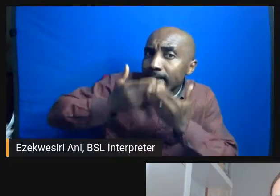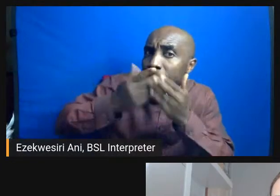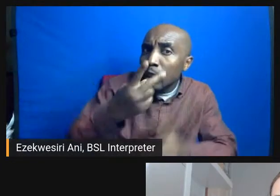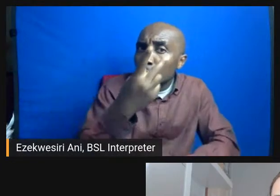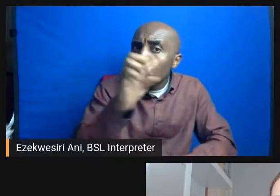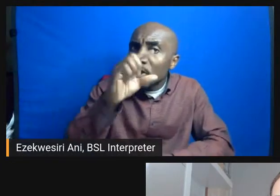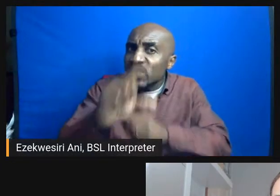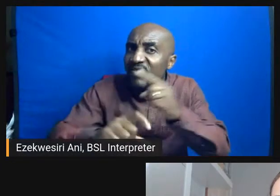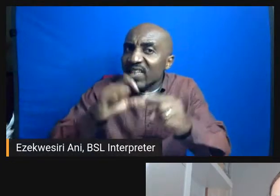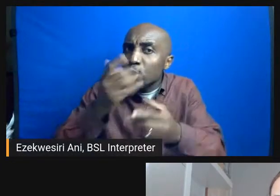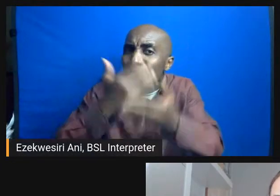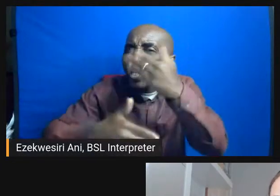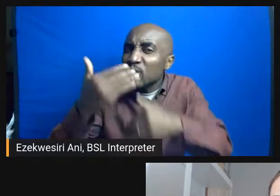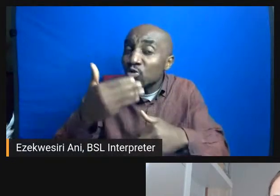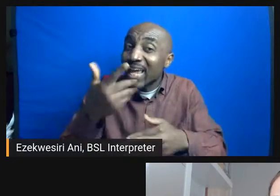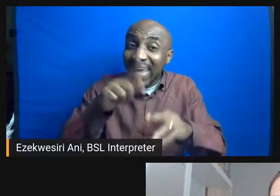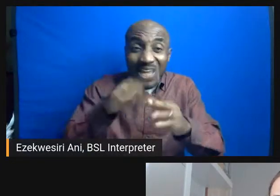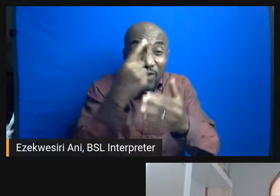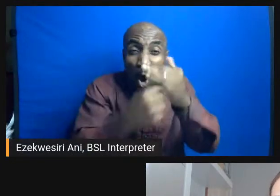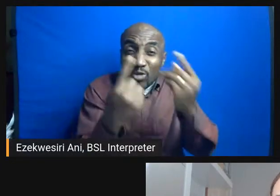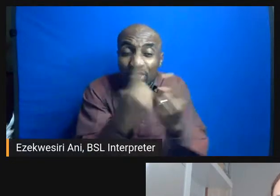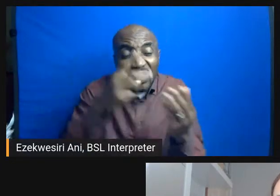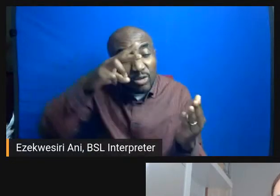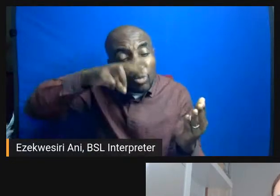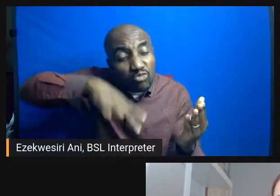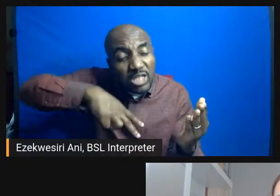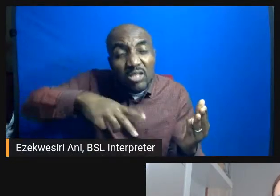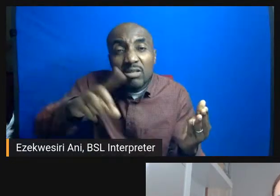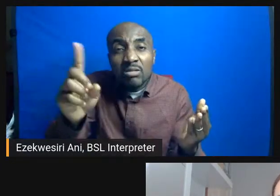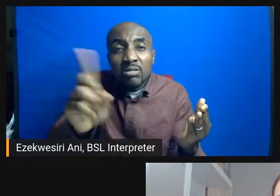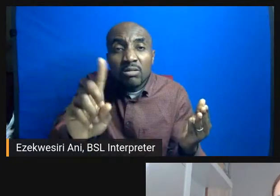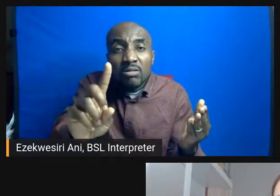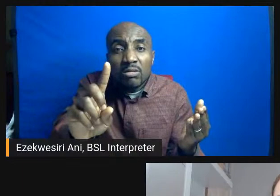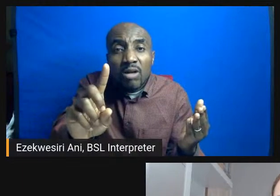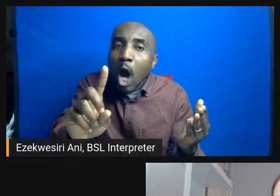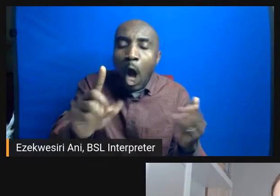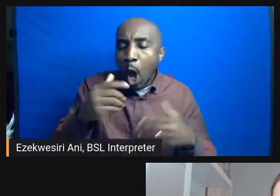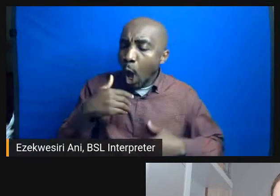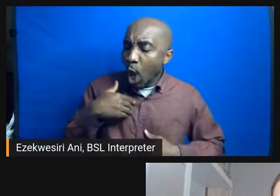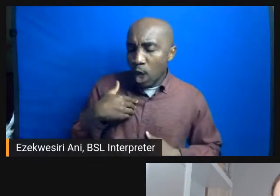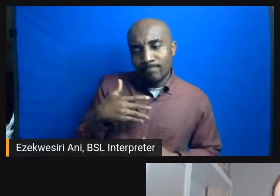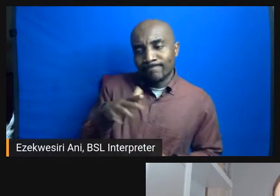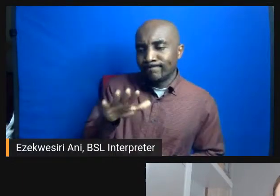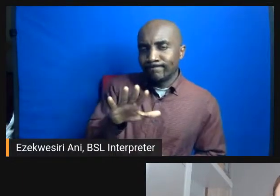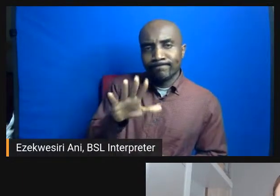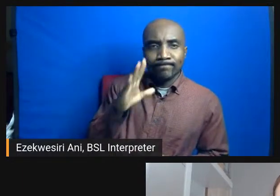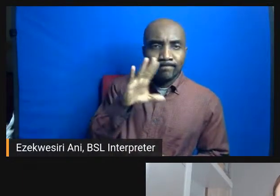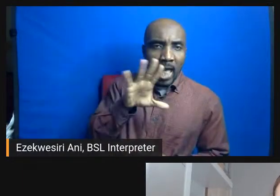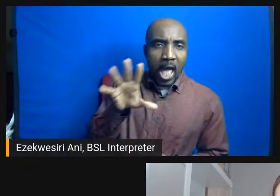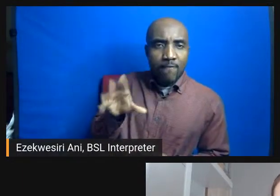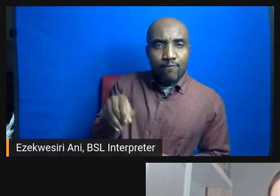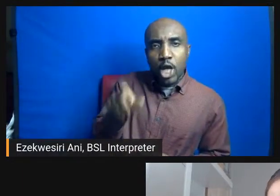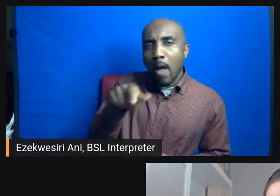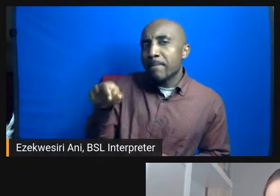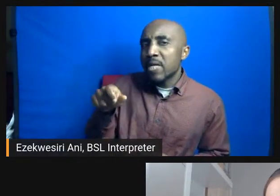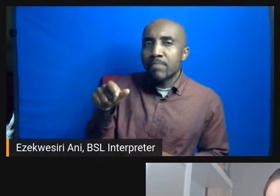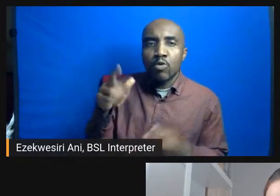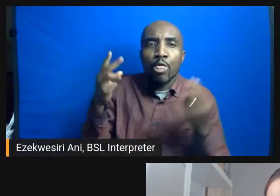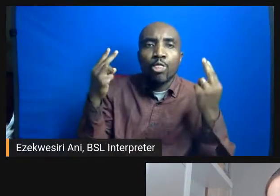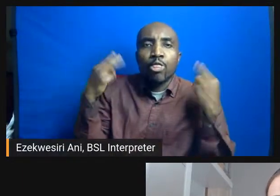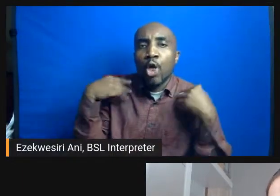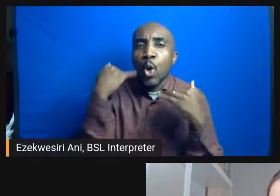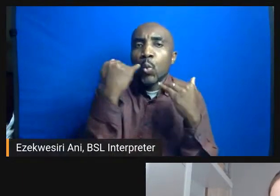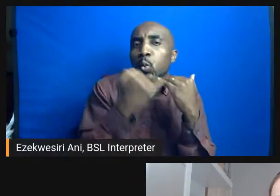only thing that you read is that you come from a people who could not fight back, you come